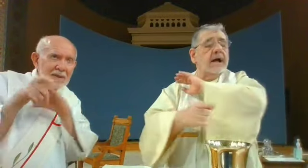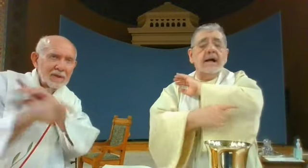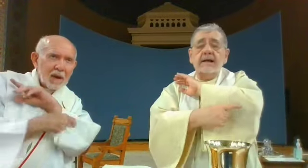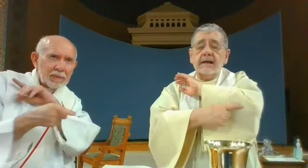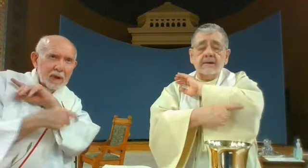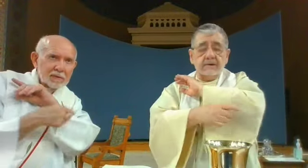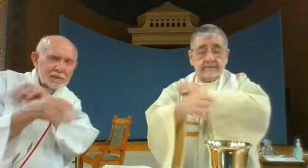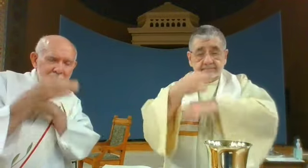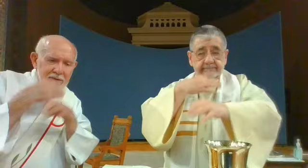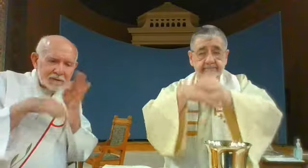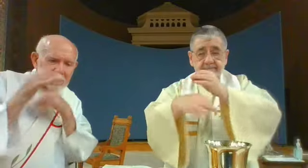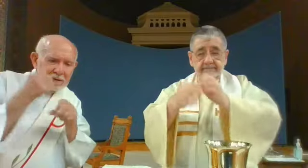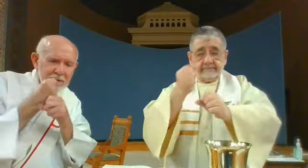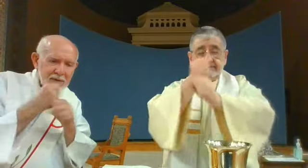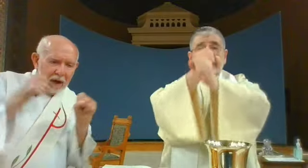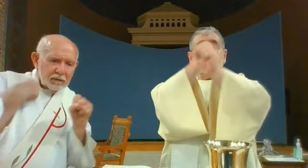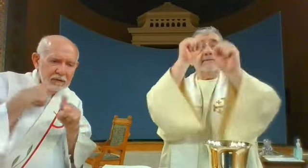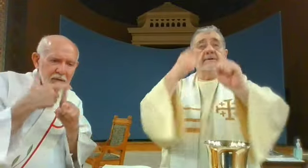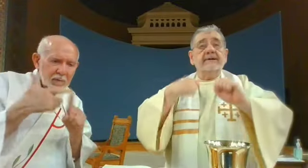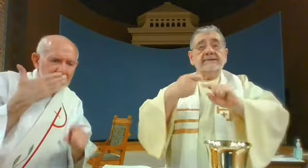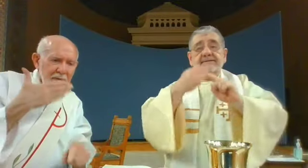into temptation, but deliver us from evil.